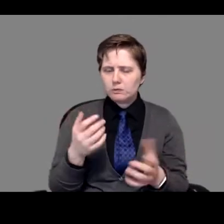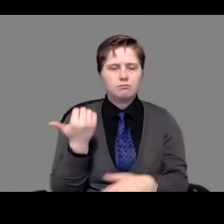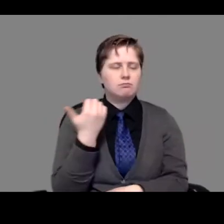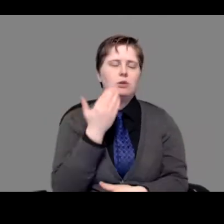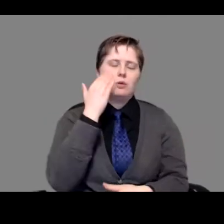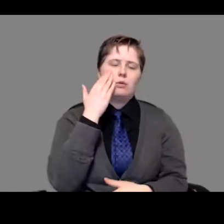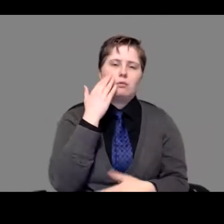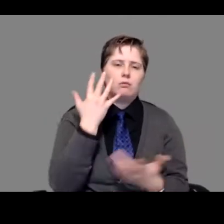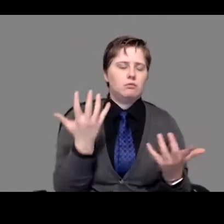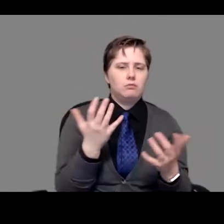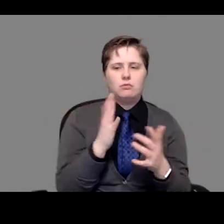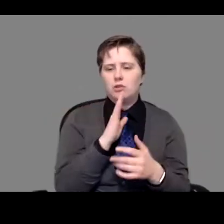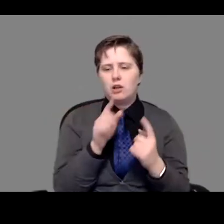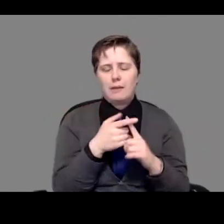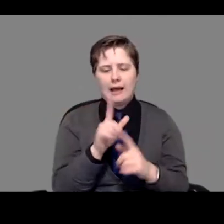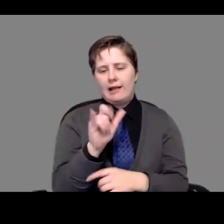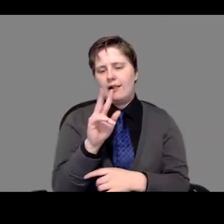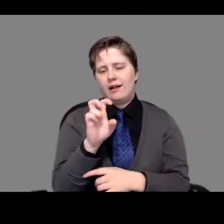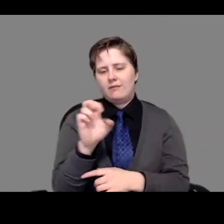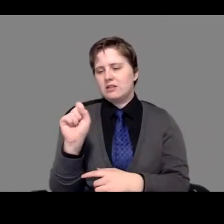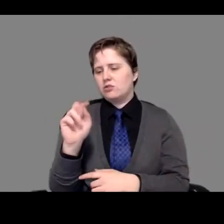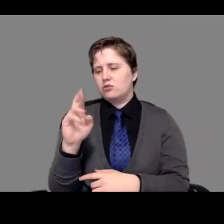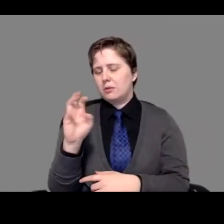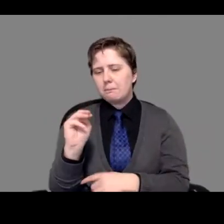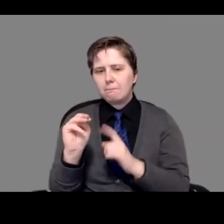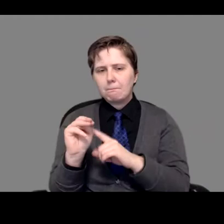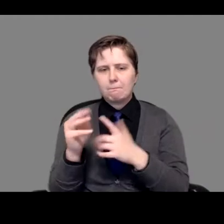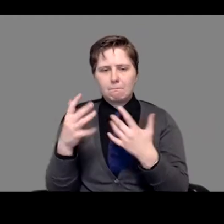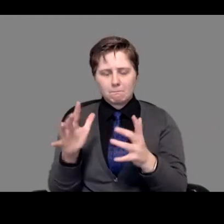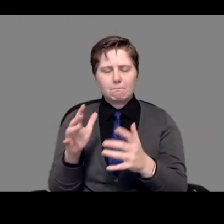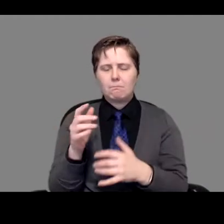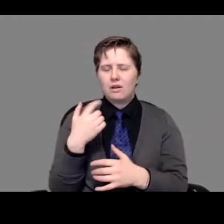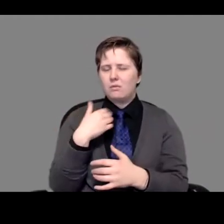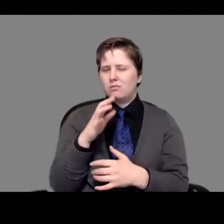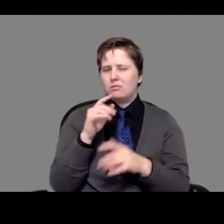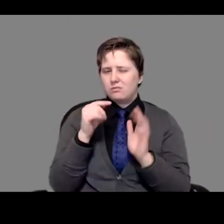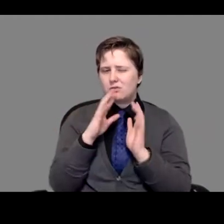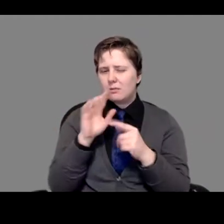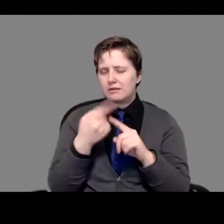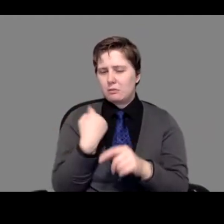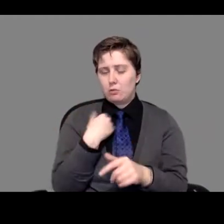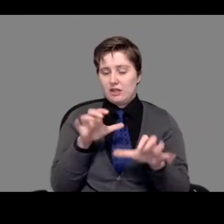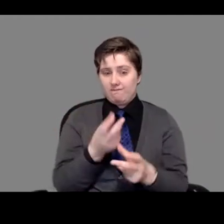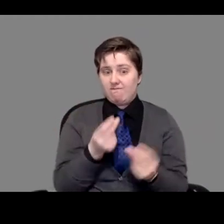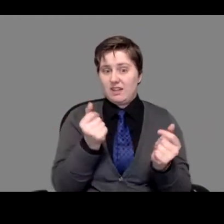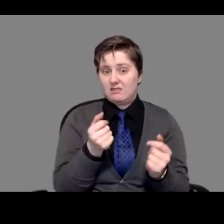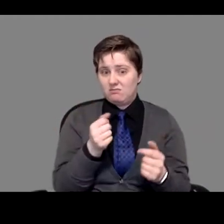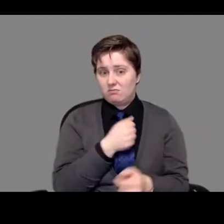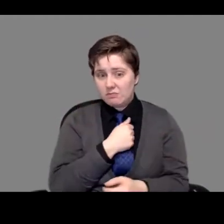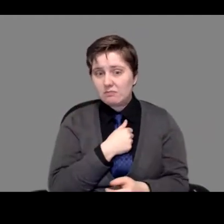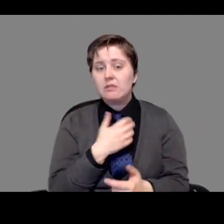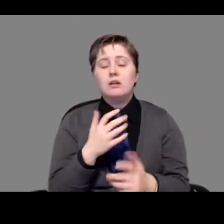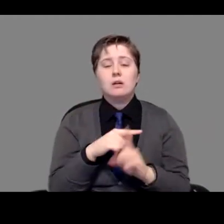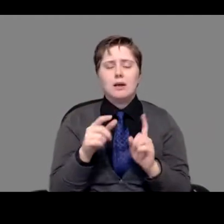from, we've talked a little bit about live stream, and I'll get to something that we mobilized pretty quickly here on our end, but just